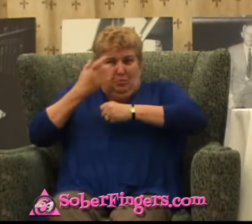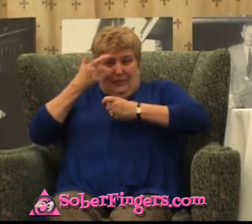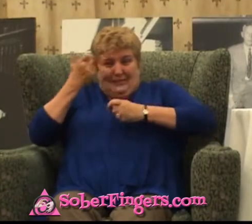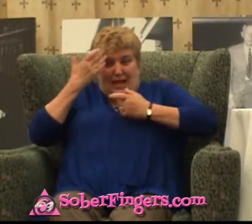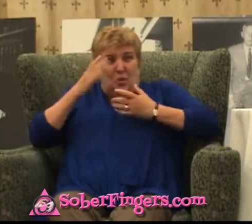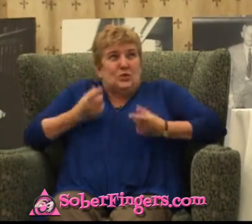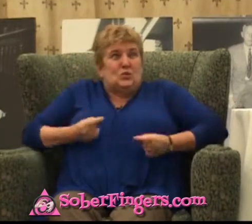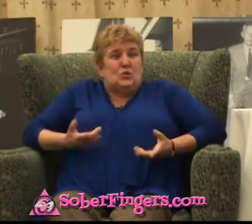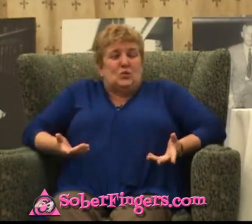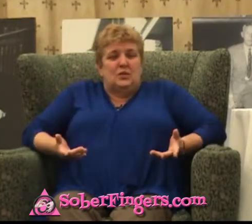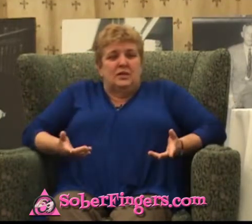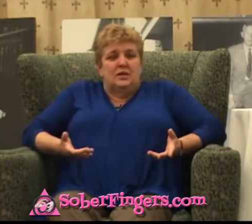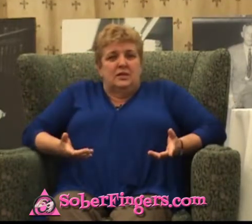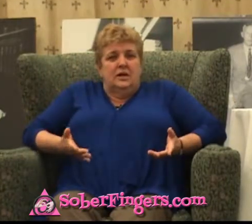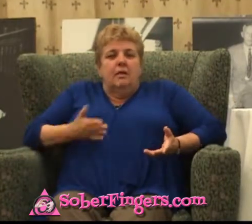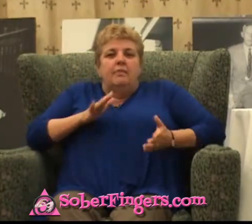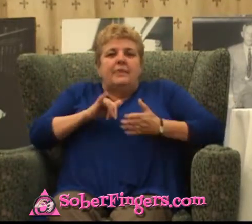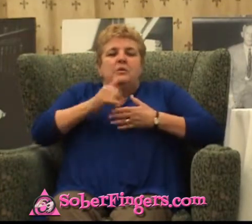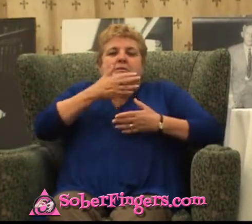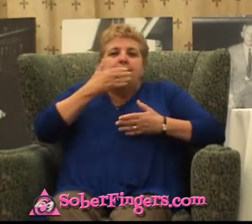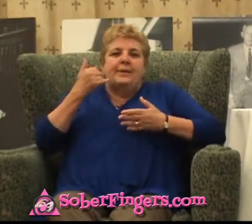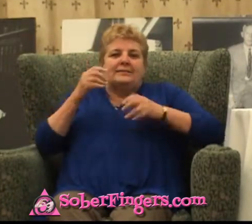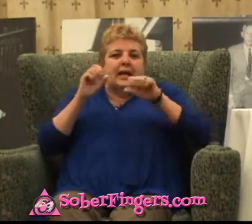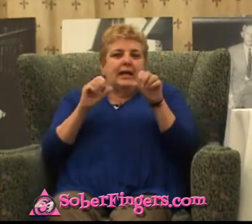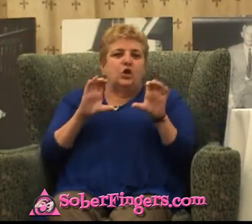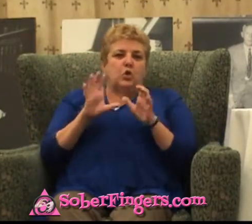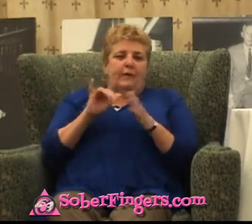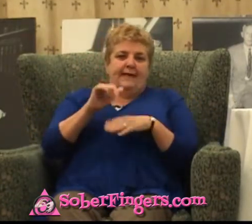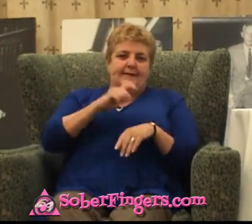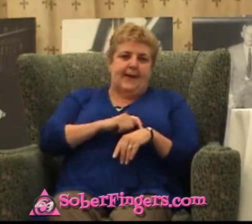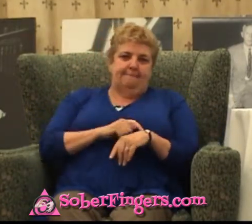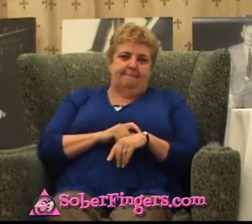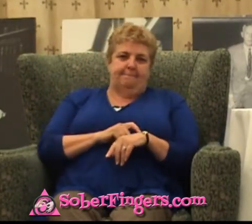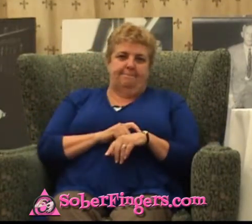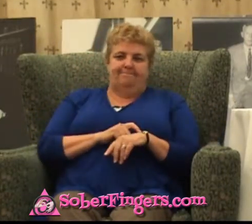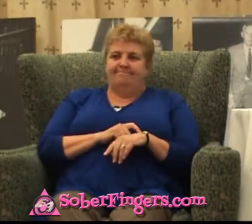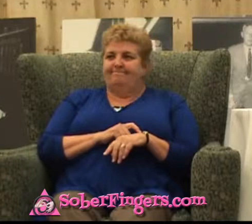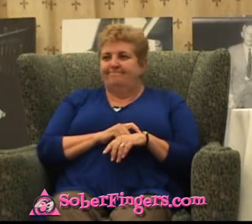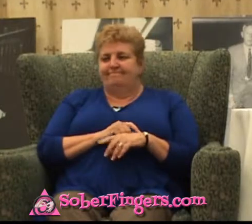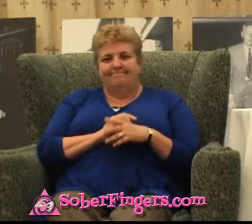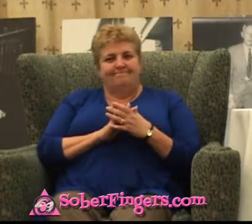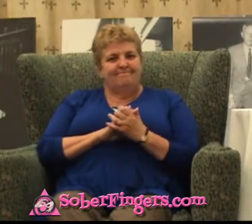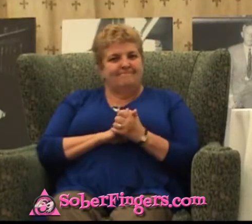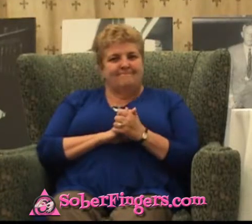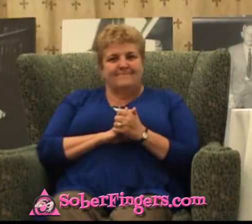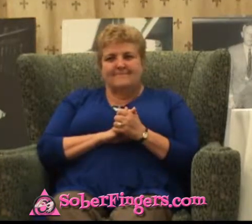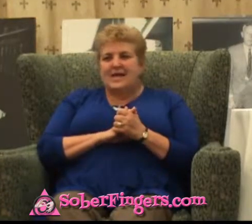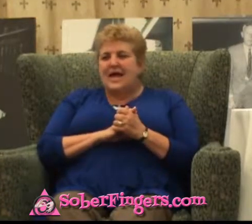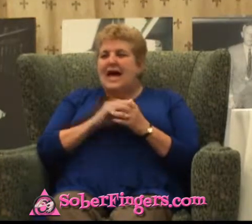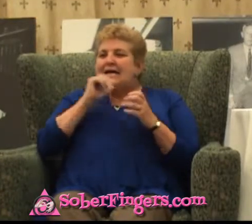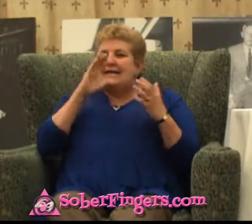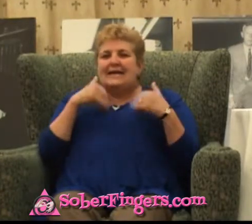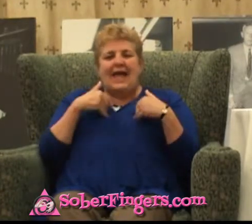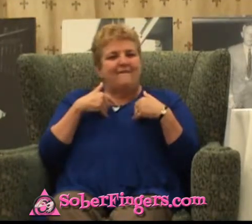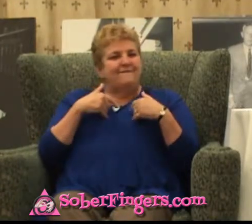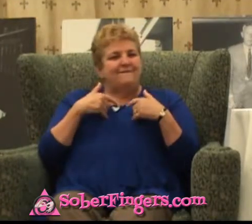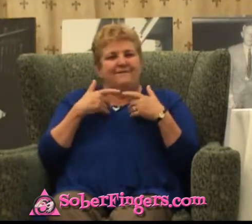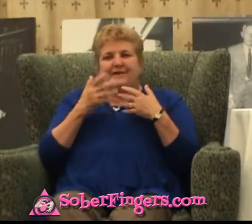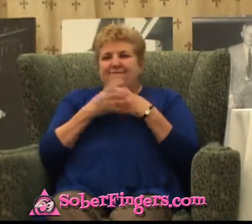was literally the best I had at that point in my life. See, I was not born with this filter that normal people had that said, that might not be a